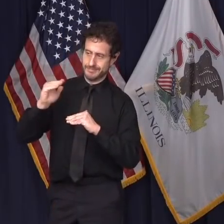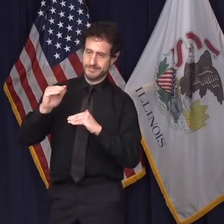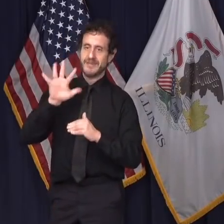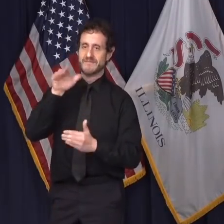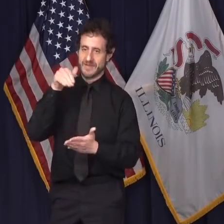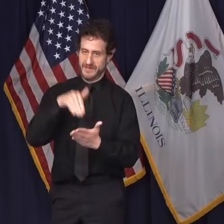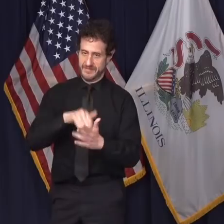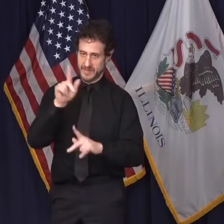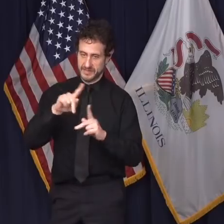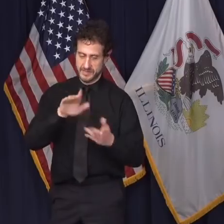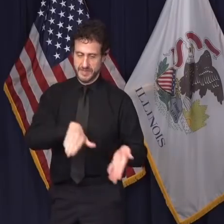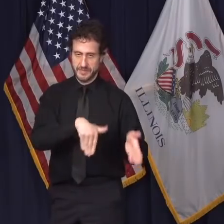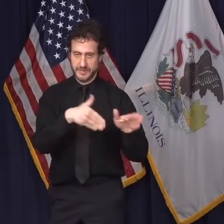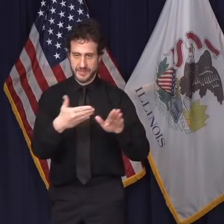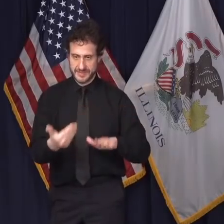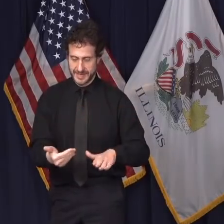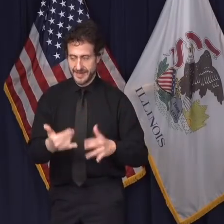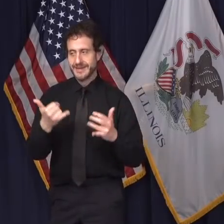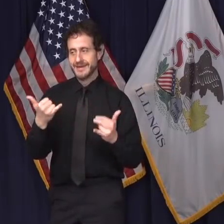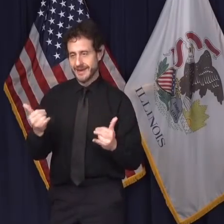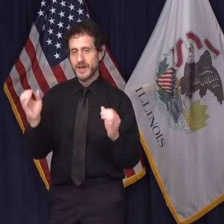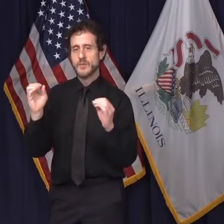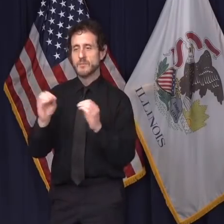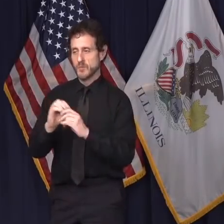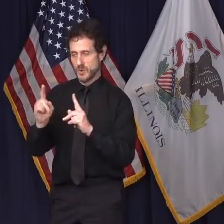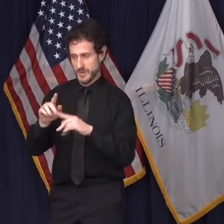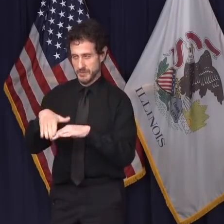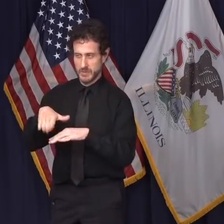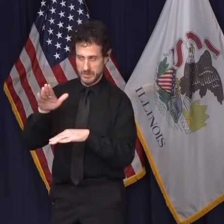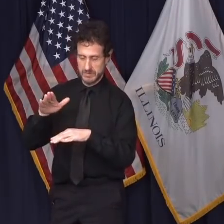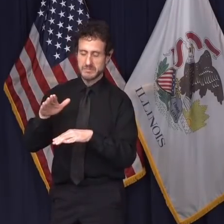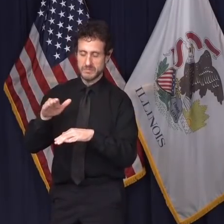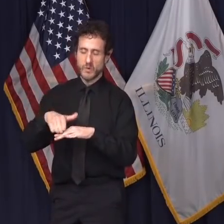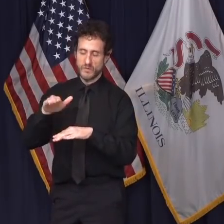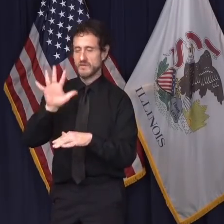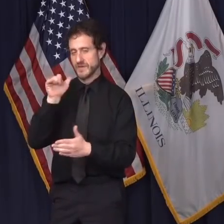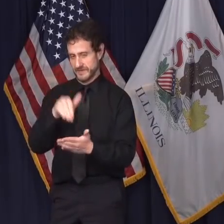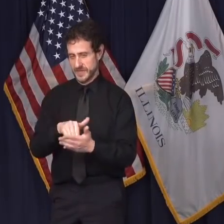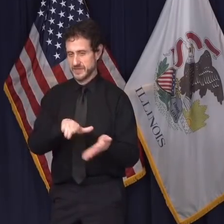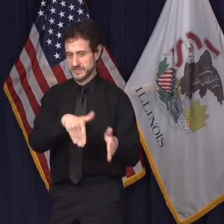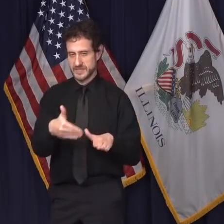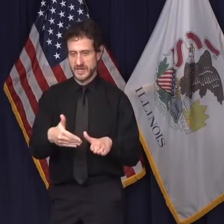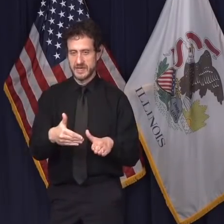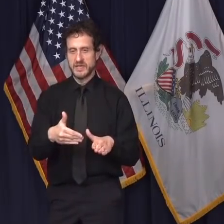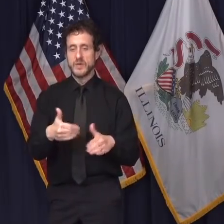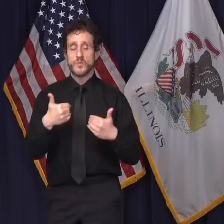over 5,000 lives lost. We are at a total of